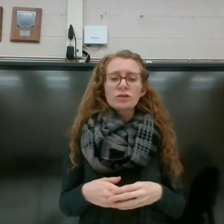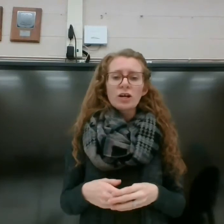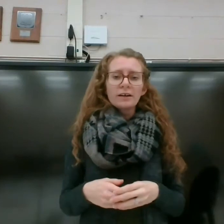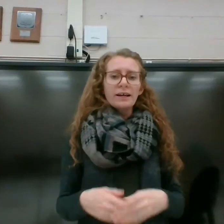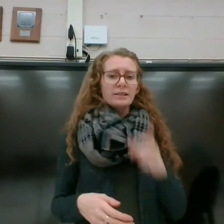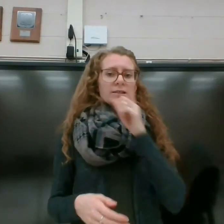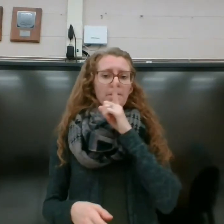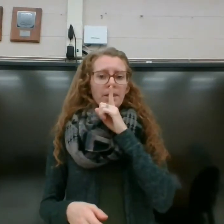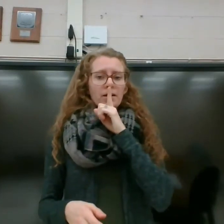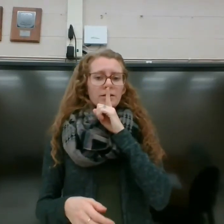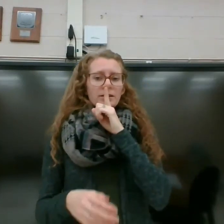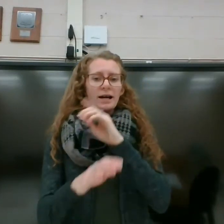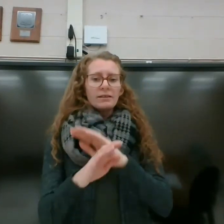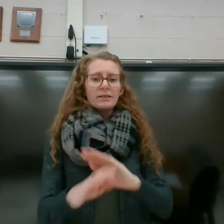chunk is silent